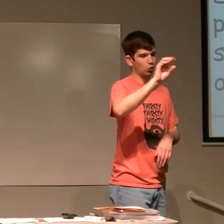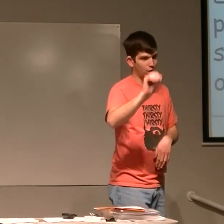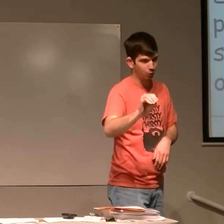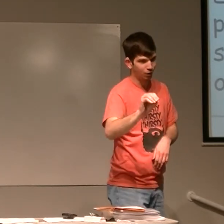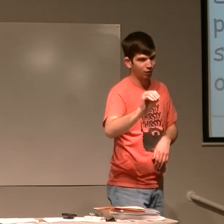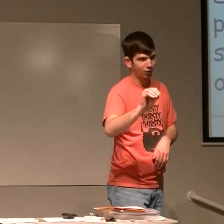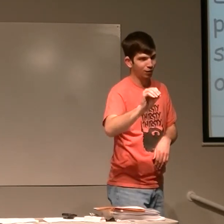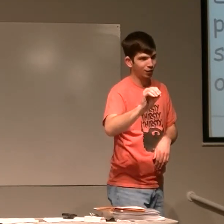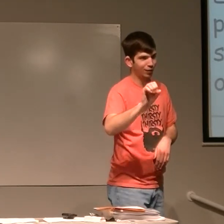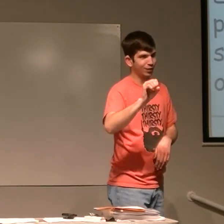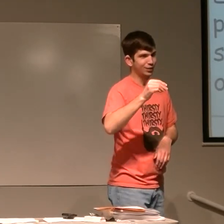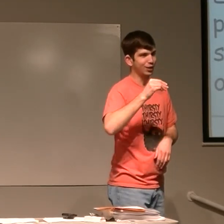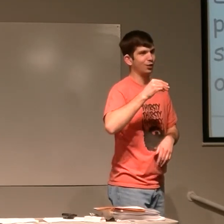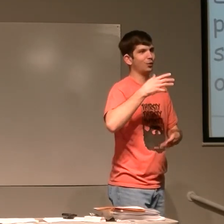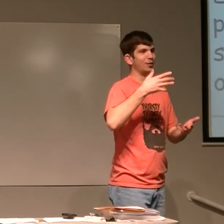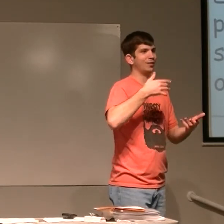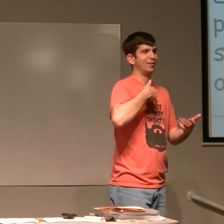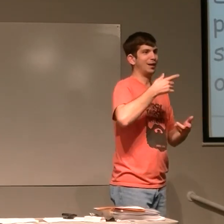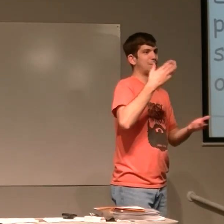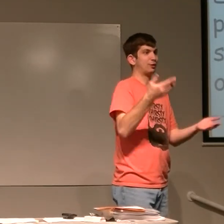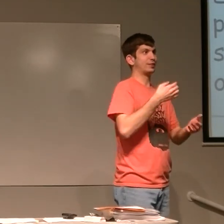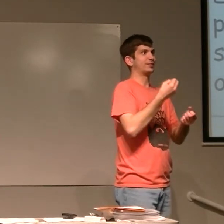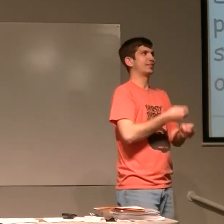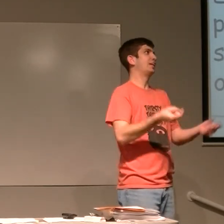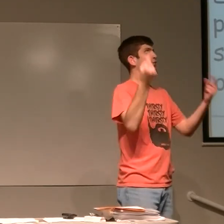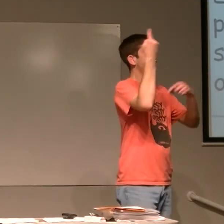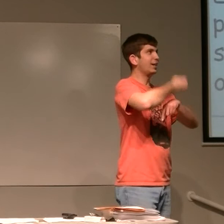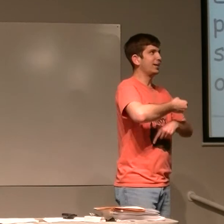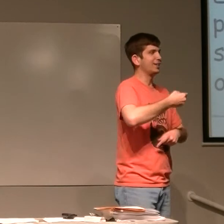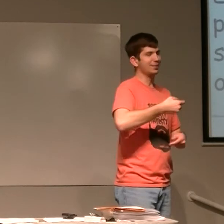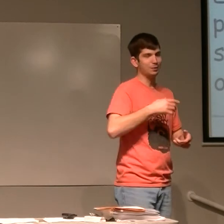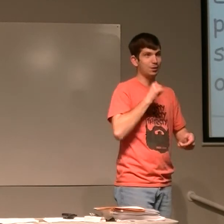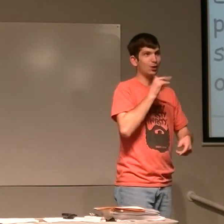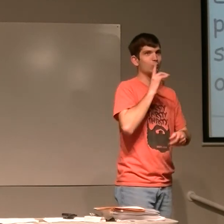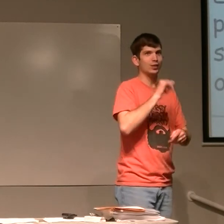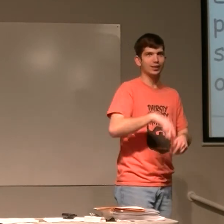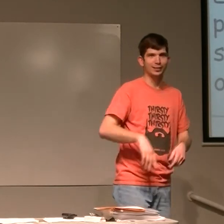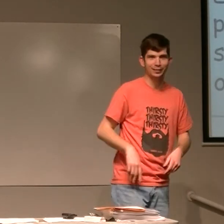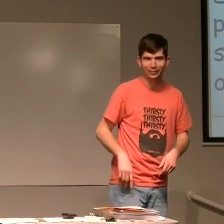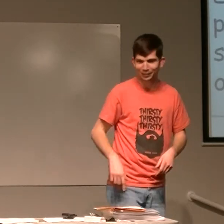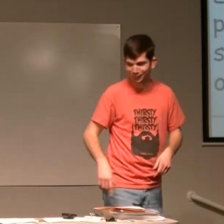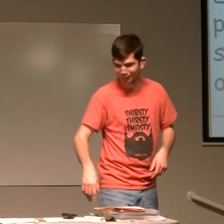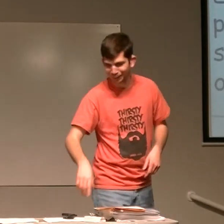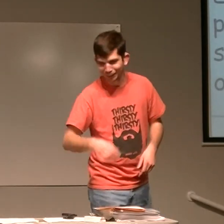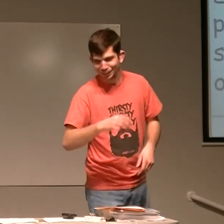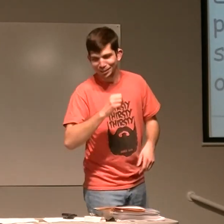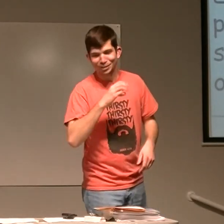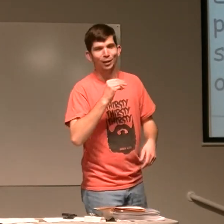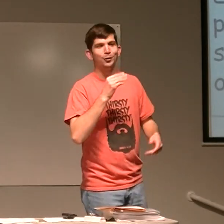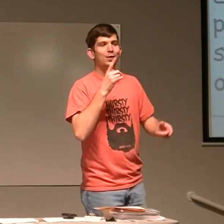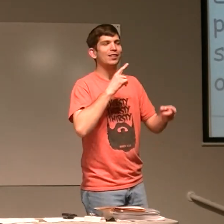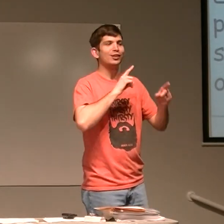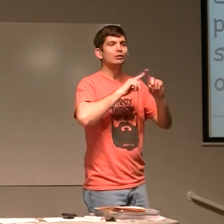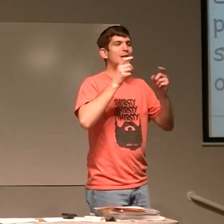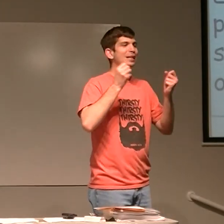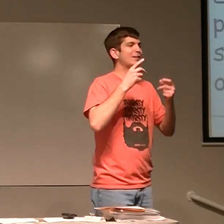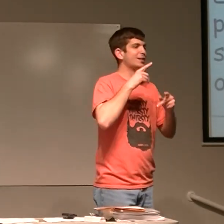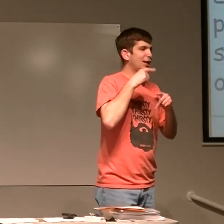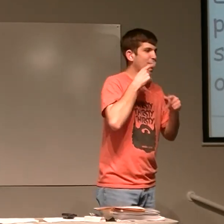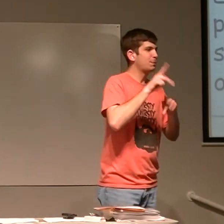Thoro. So I'm here to say today, but not really. So there's many hearing people